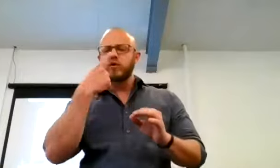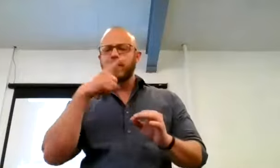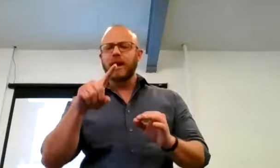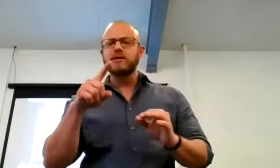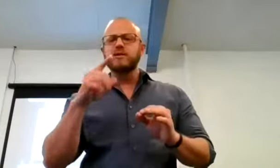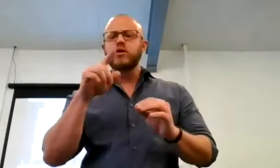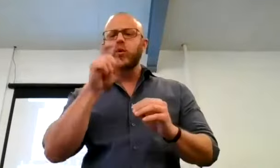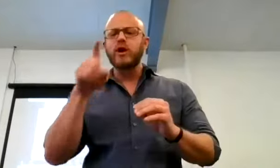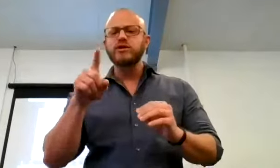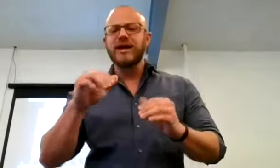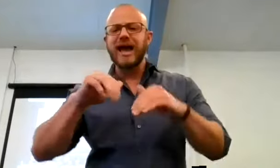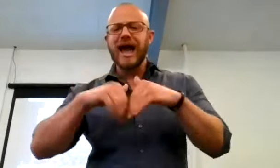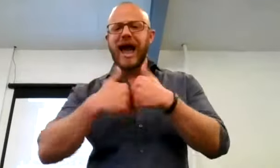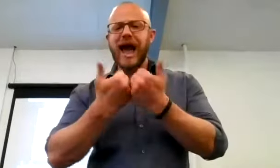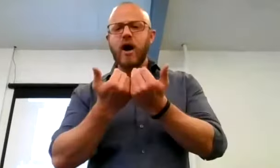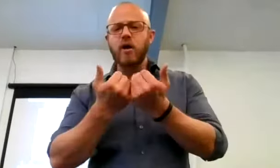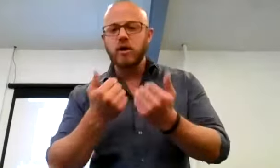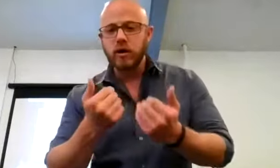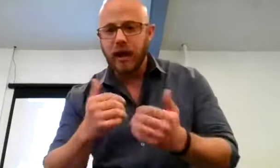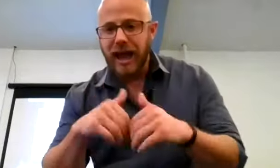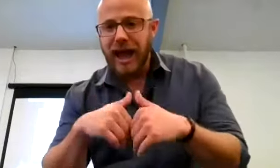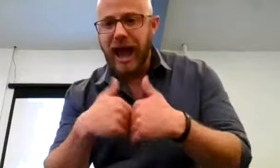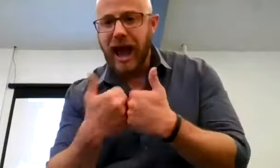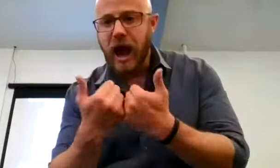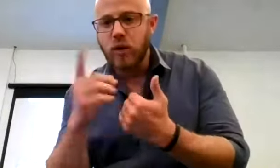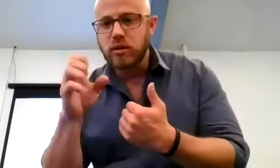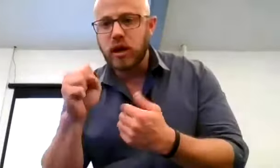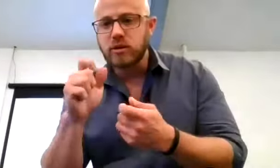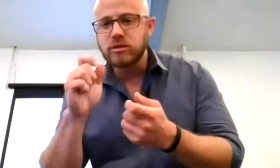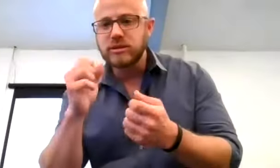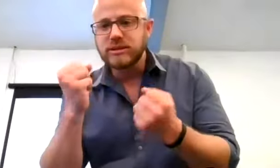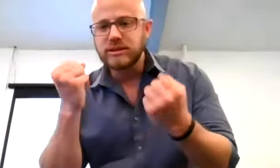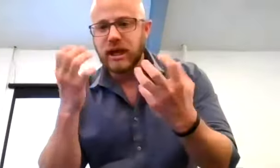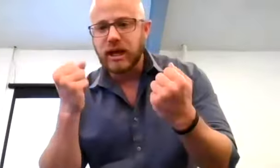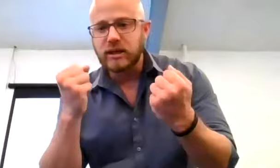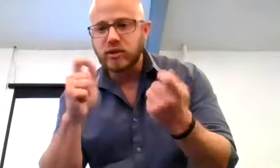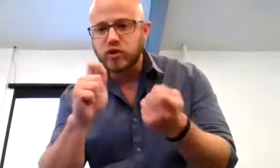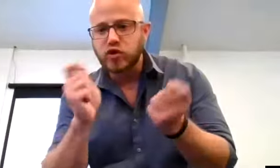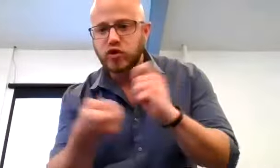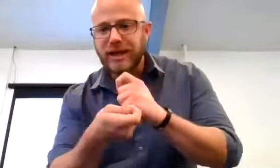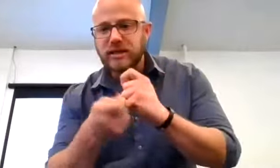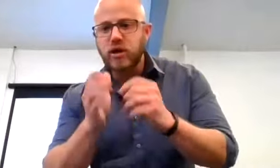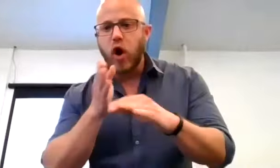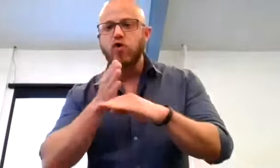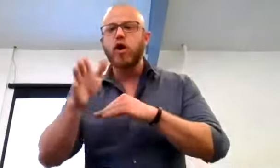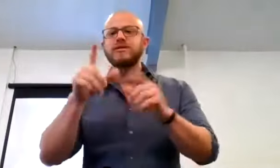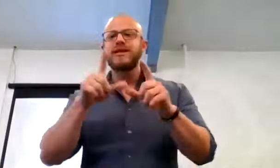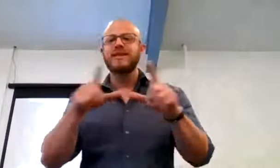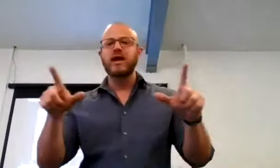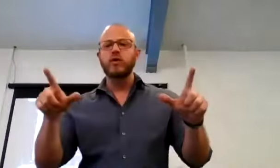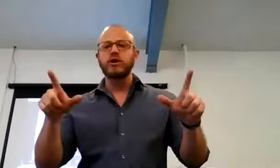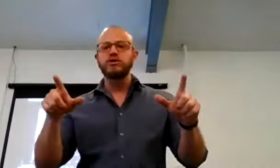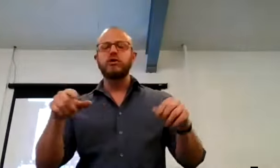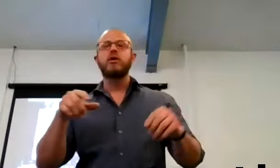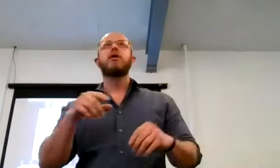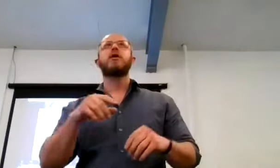Can you clarify the question for me? What were you meaning by that? How, let's see, how does sign change over the